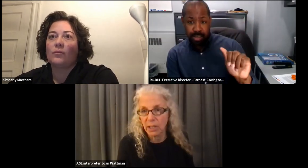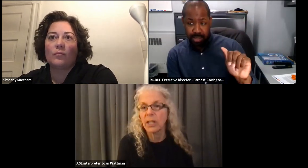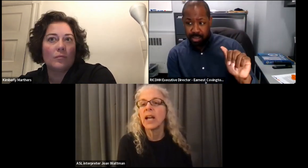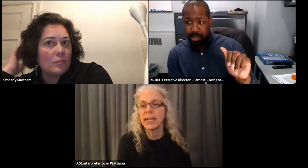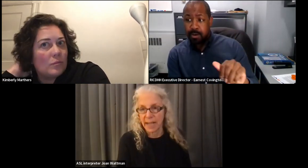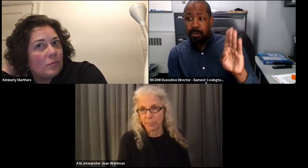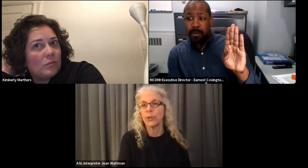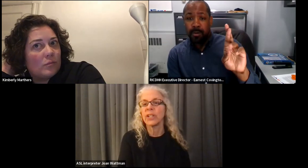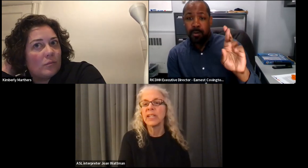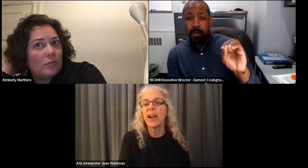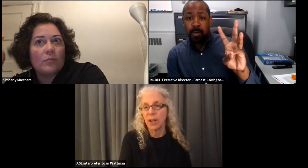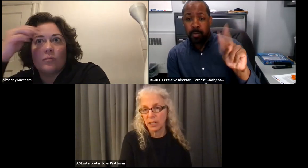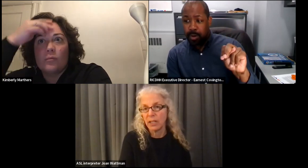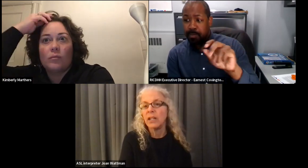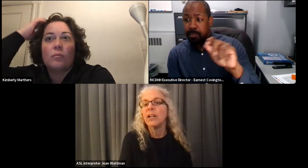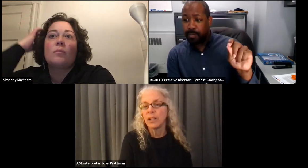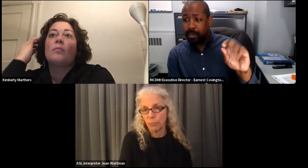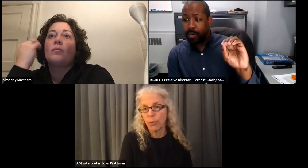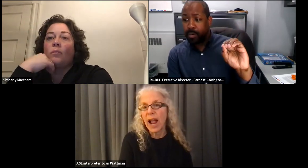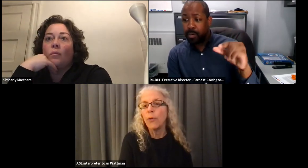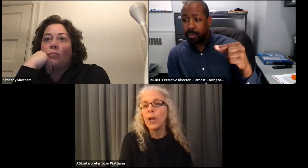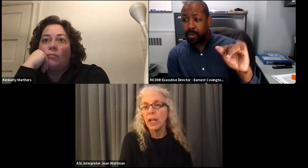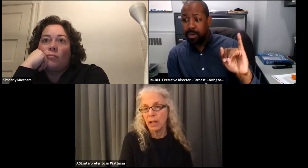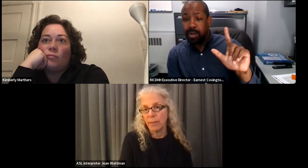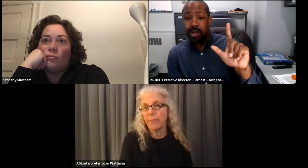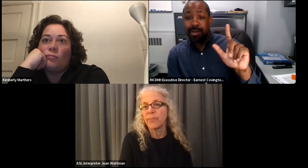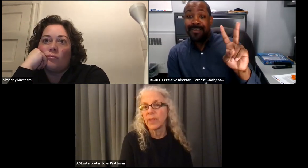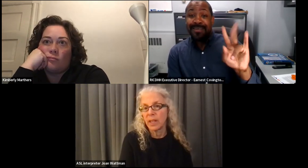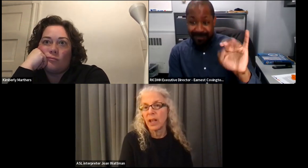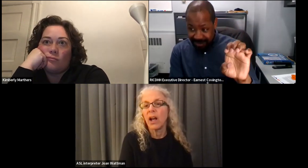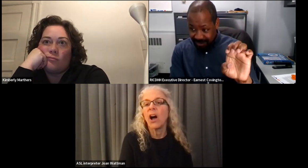regional contact person, Tara Brown